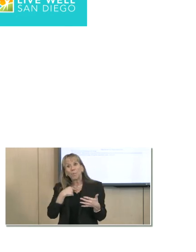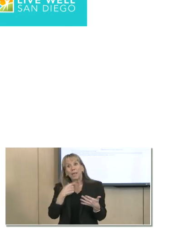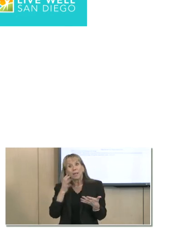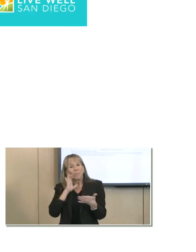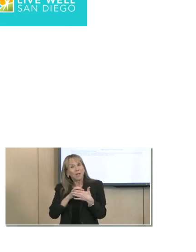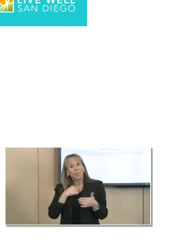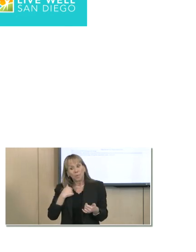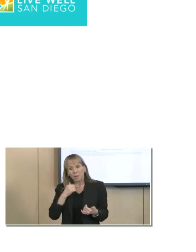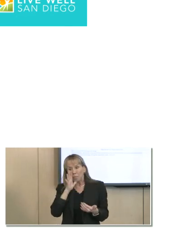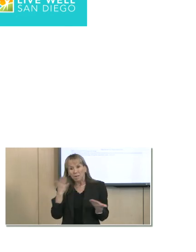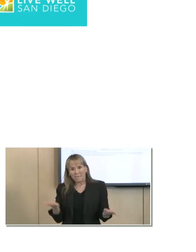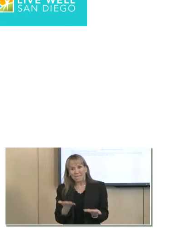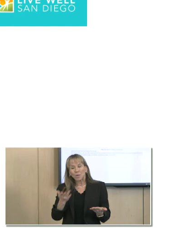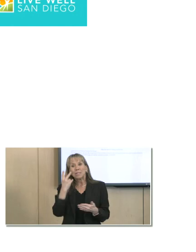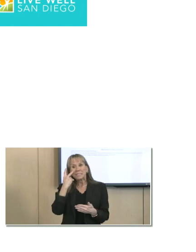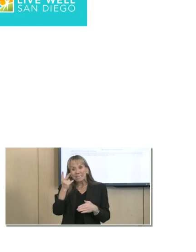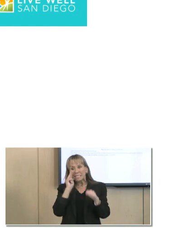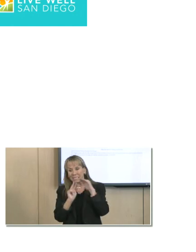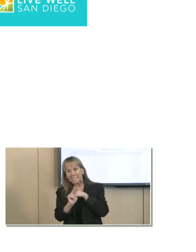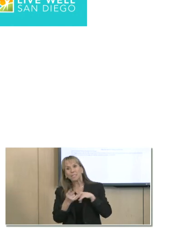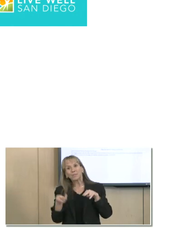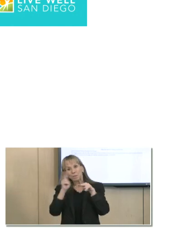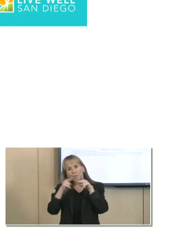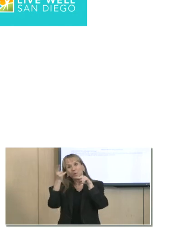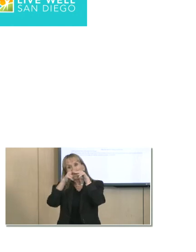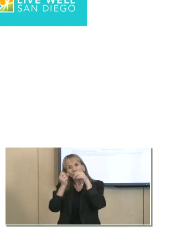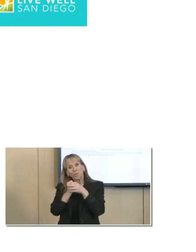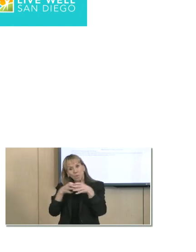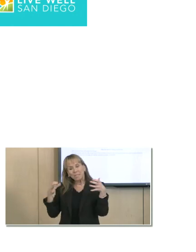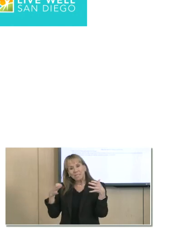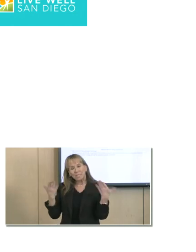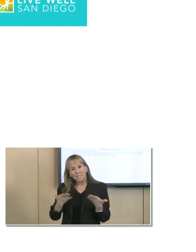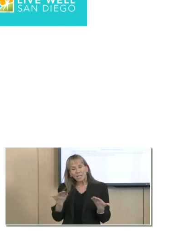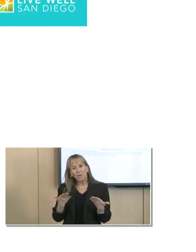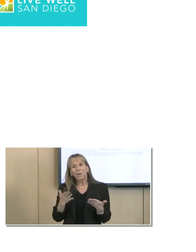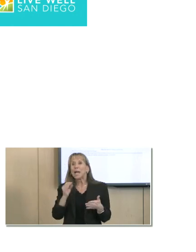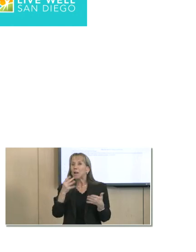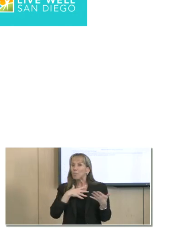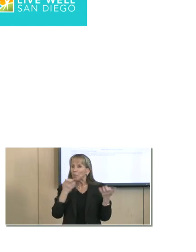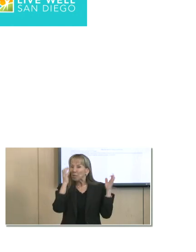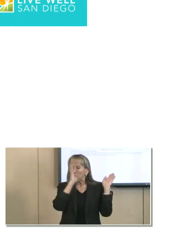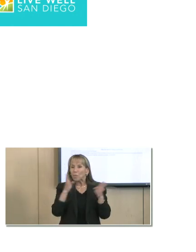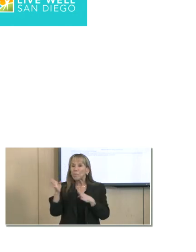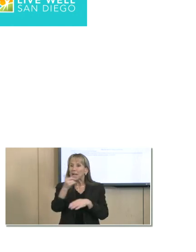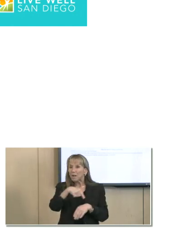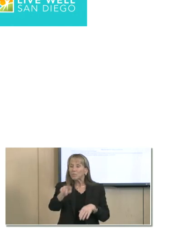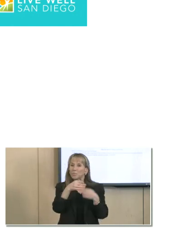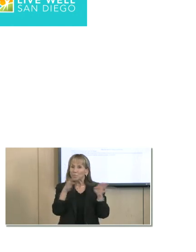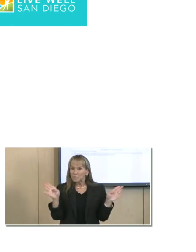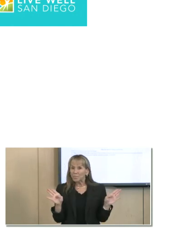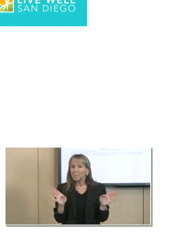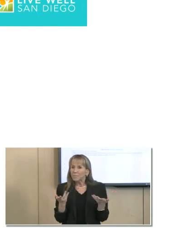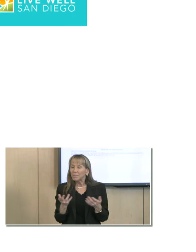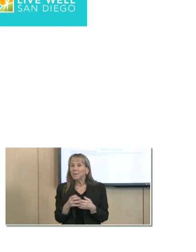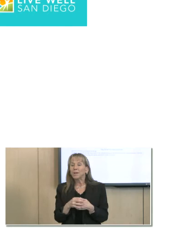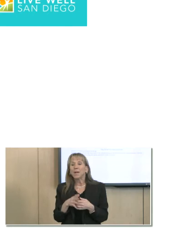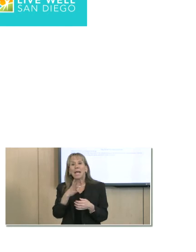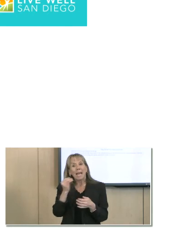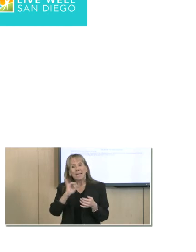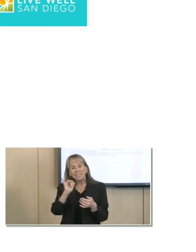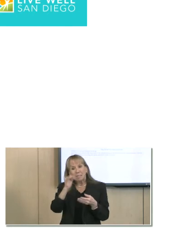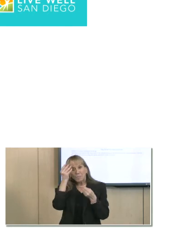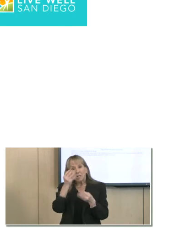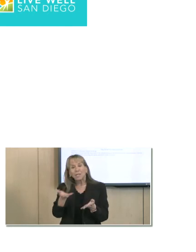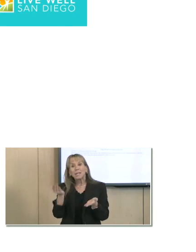significant increases in the foreseeable future here in San Diego County, and to really prepare the public for that, and also to reiterate that an